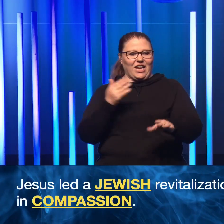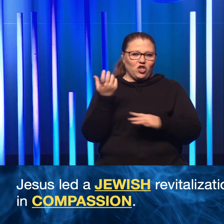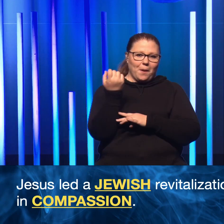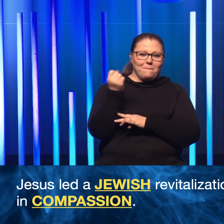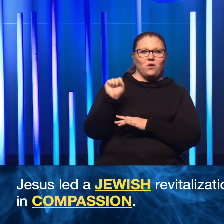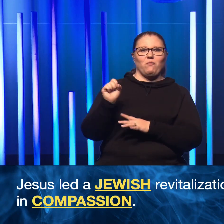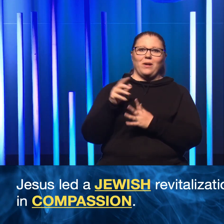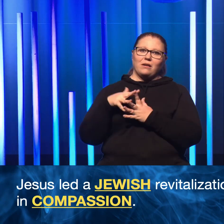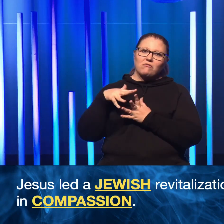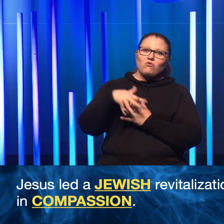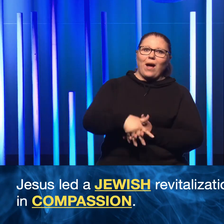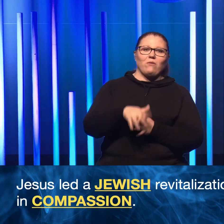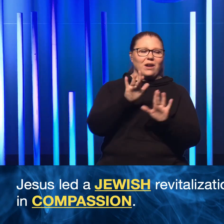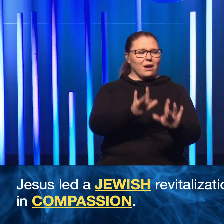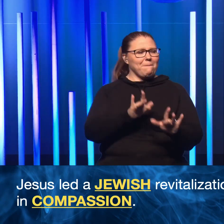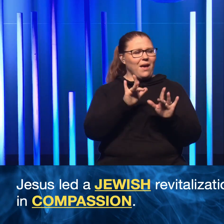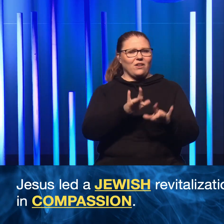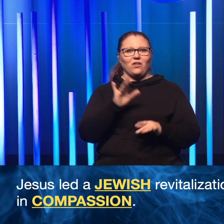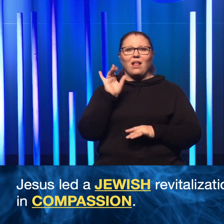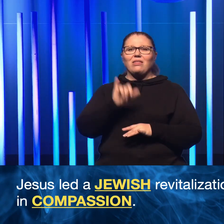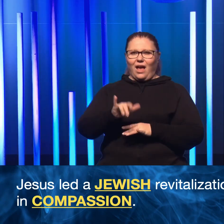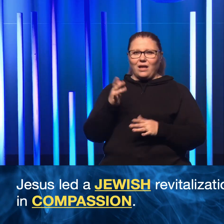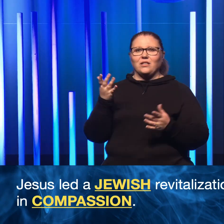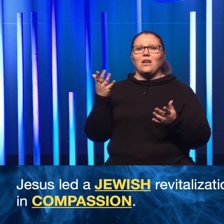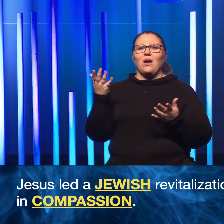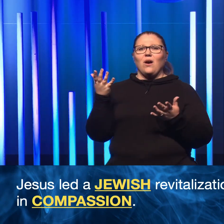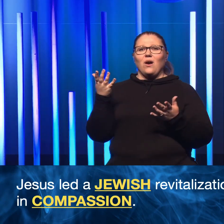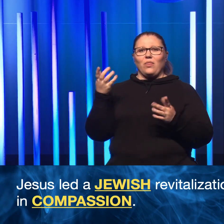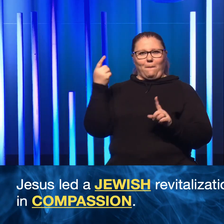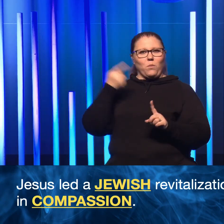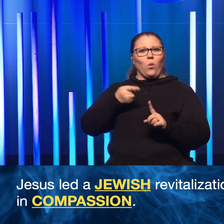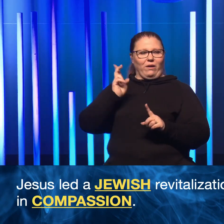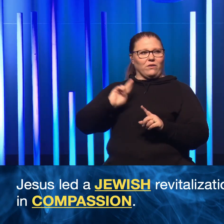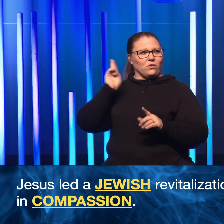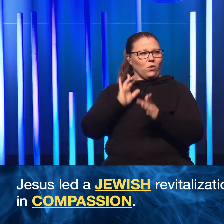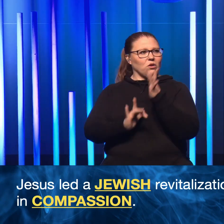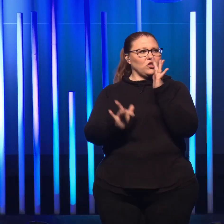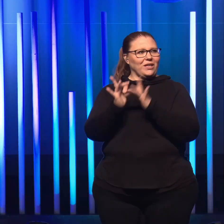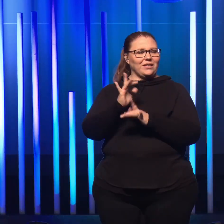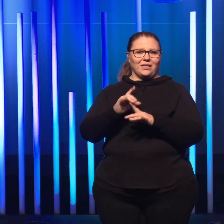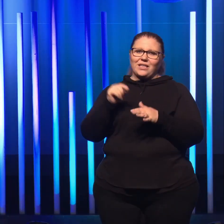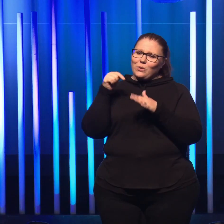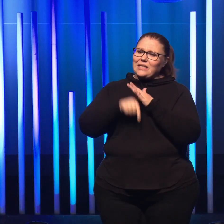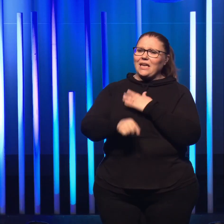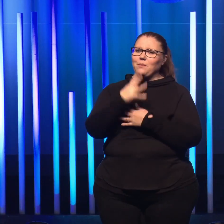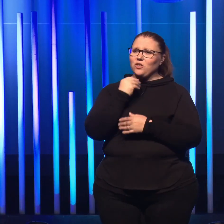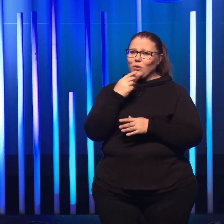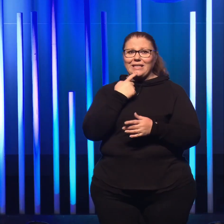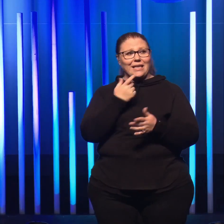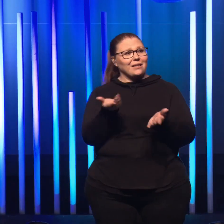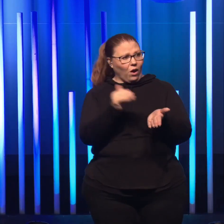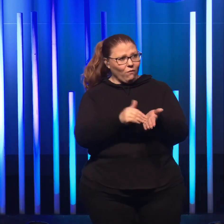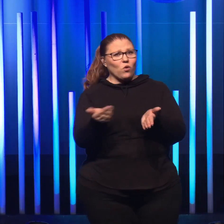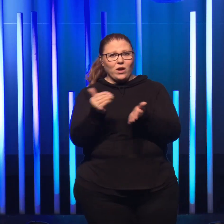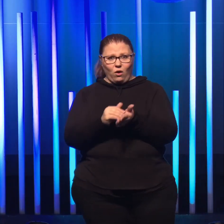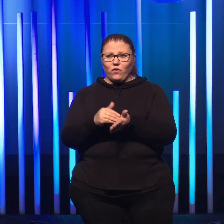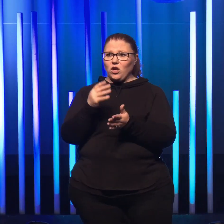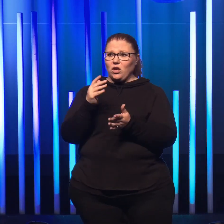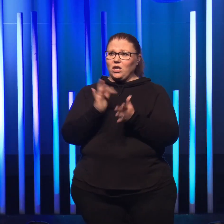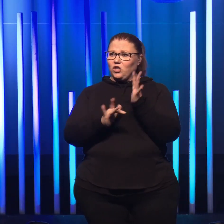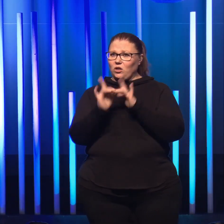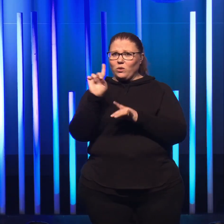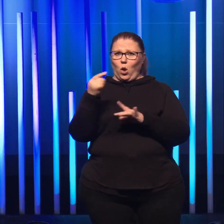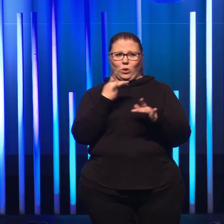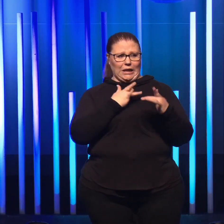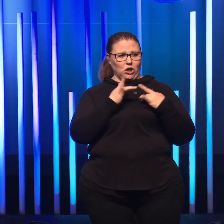in compassion. That's what the historical Jesus was about. It was deeply Jewish. He says it over and over. Jesus was concerned only with